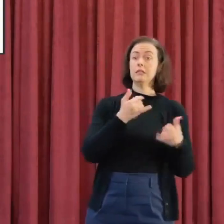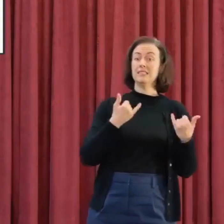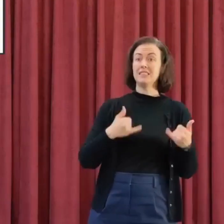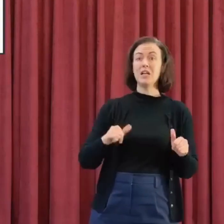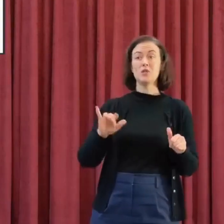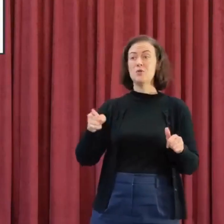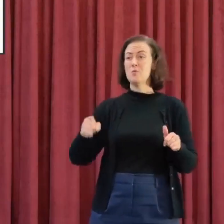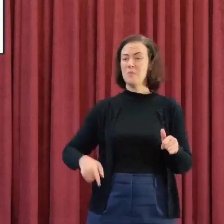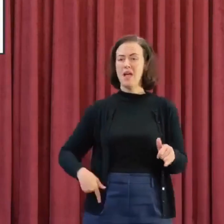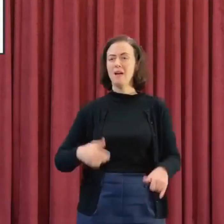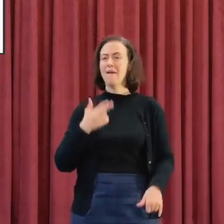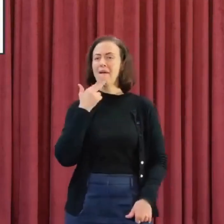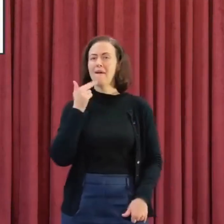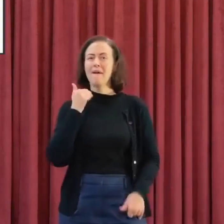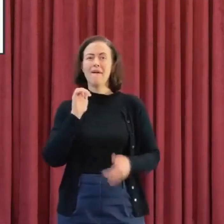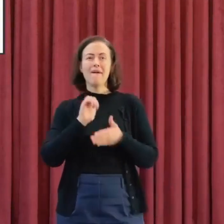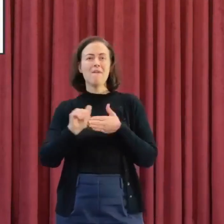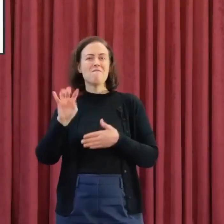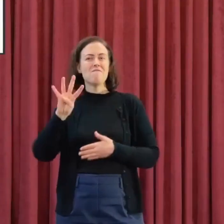$4.90. So